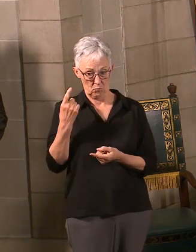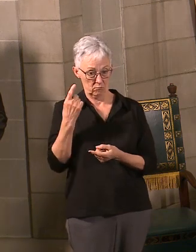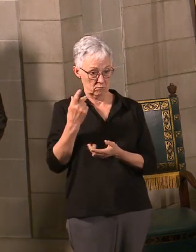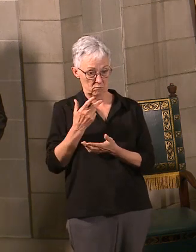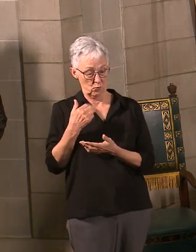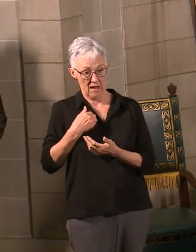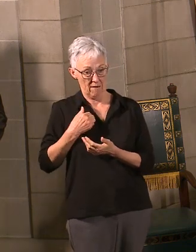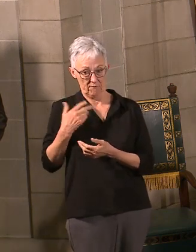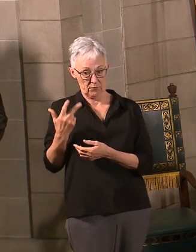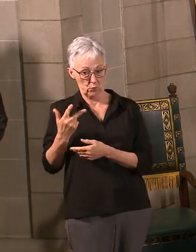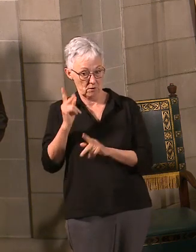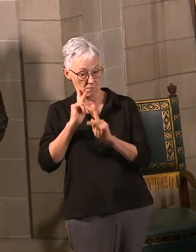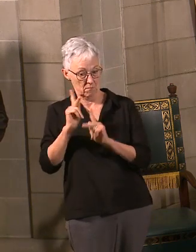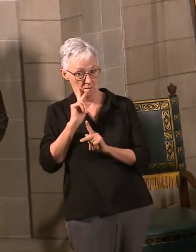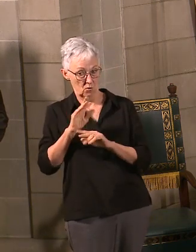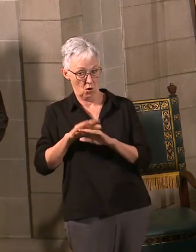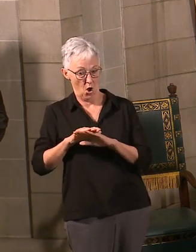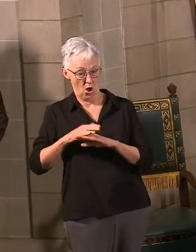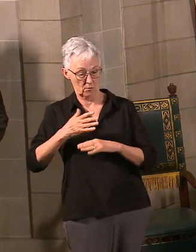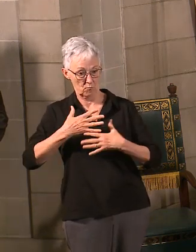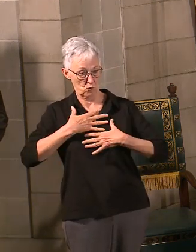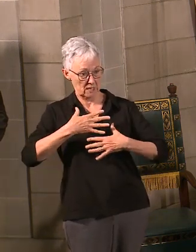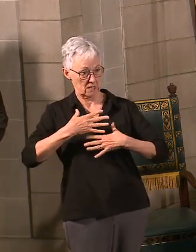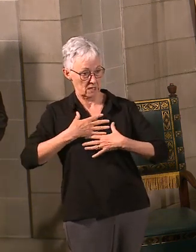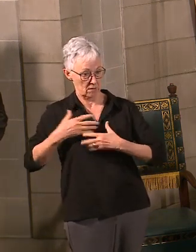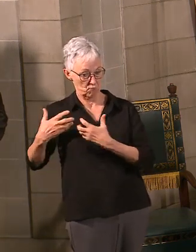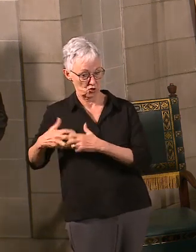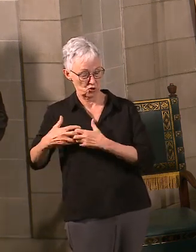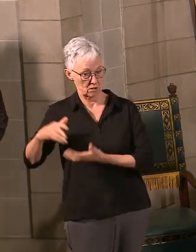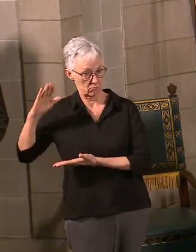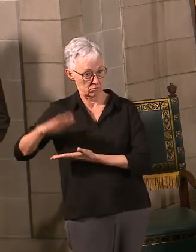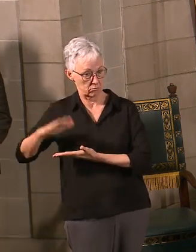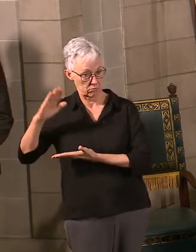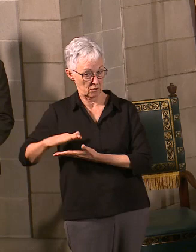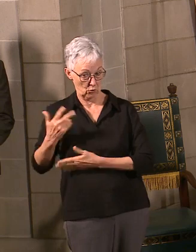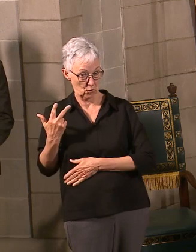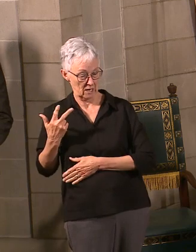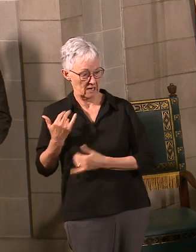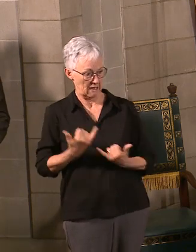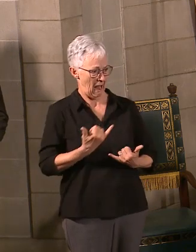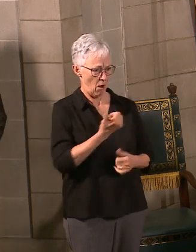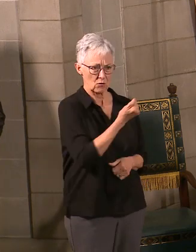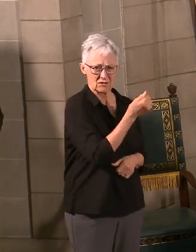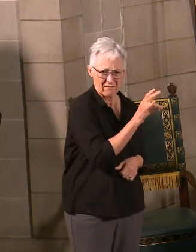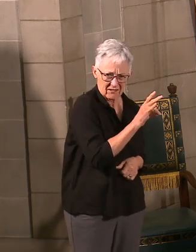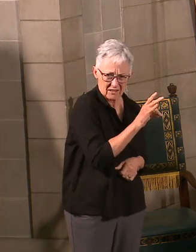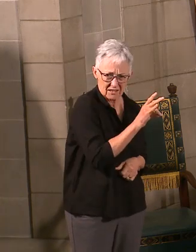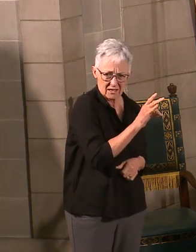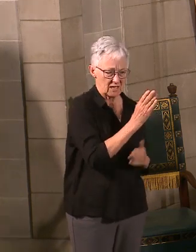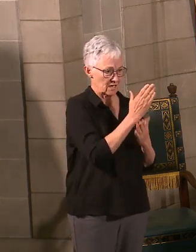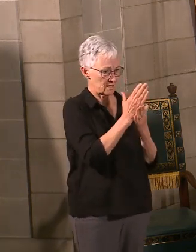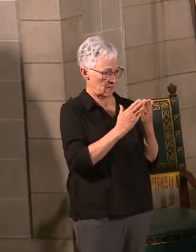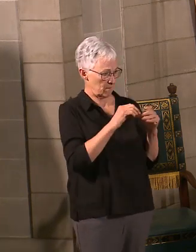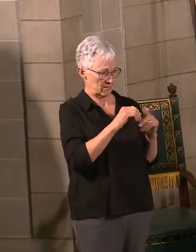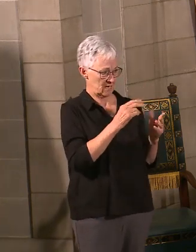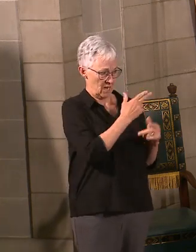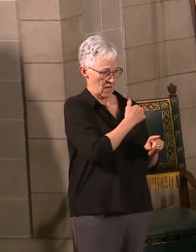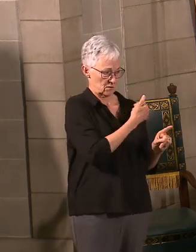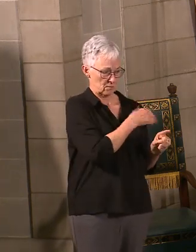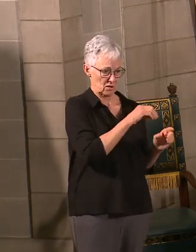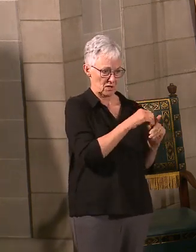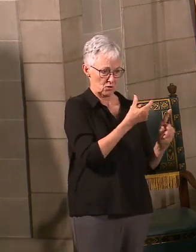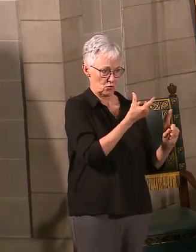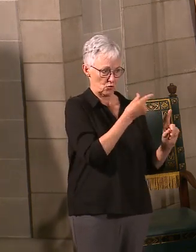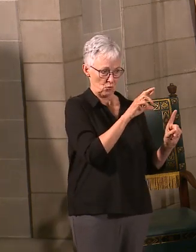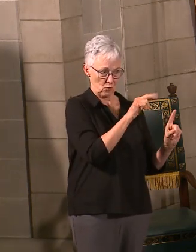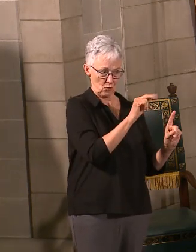in Grand Island to 17 people using a ventilator, and a number of people being transferred from Grand Island to other hospitals. But again, that's part of how we